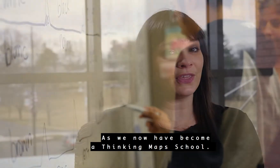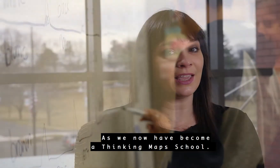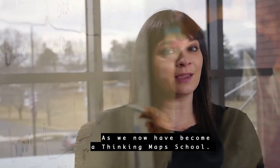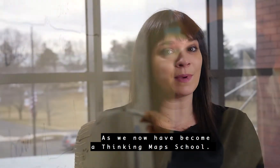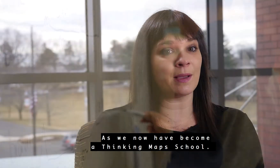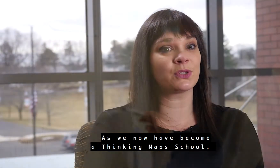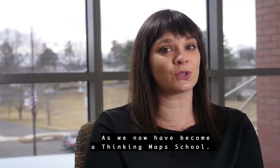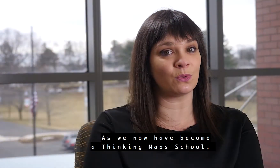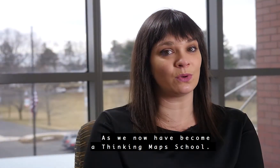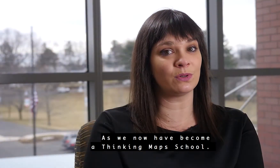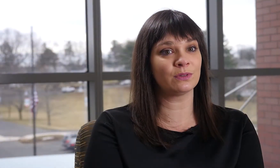Thinking Maps school.